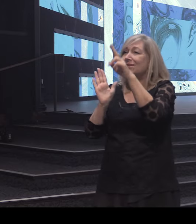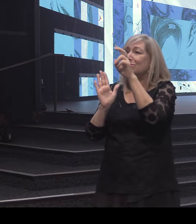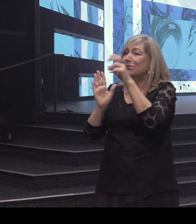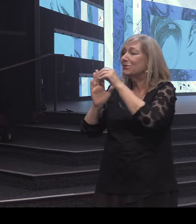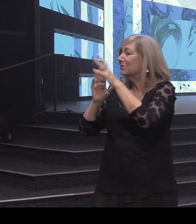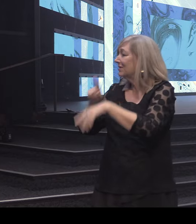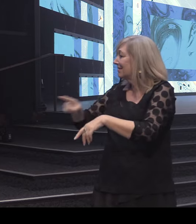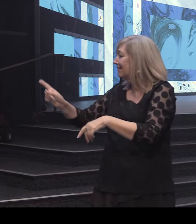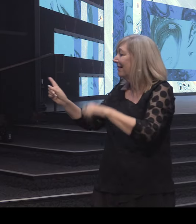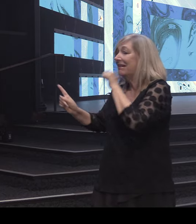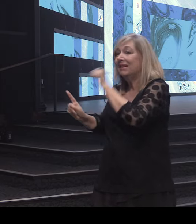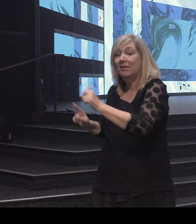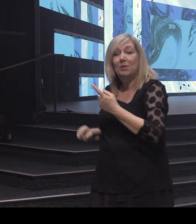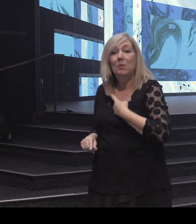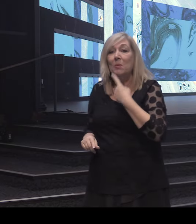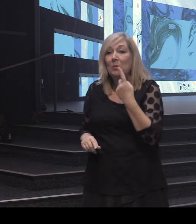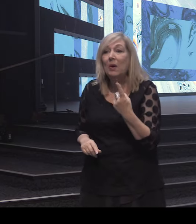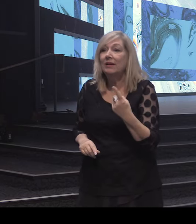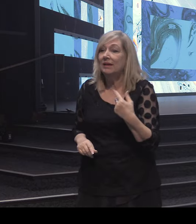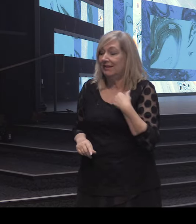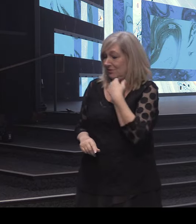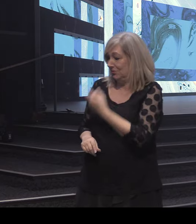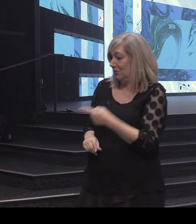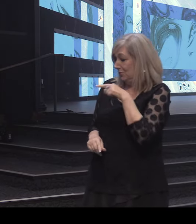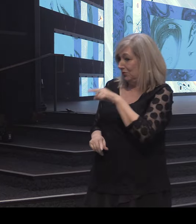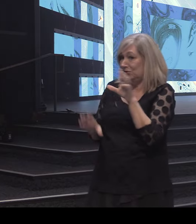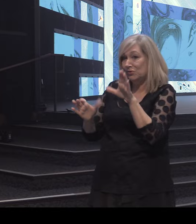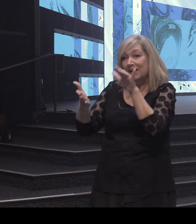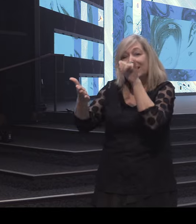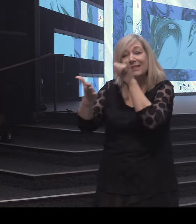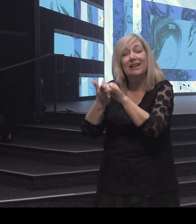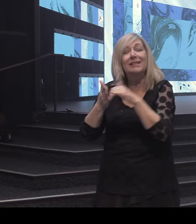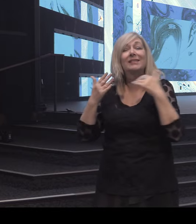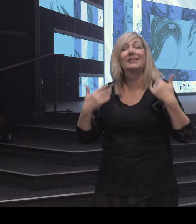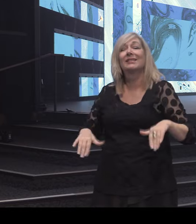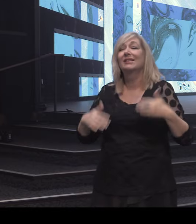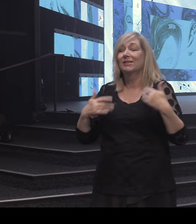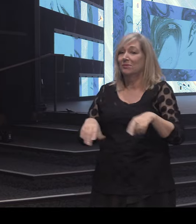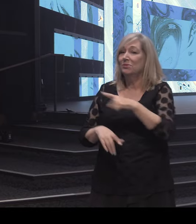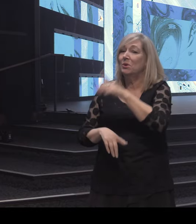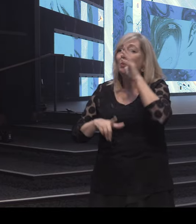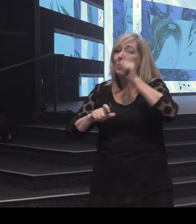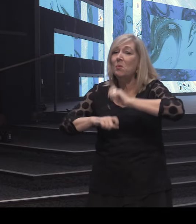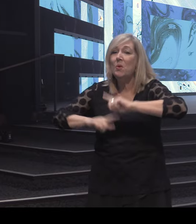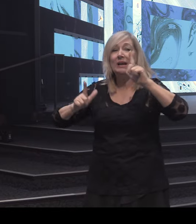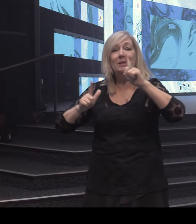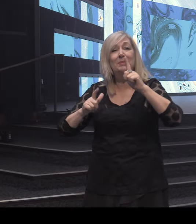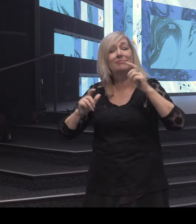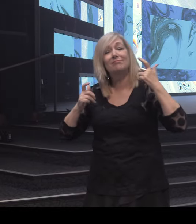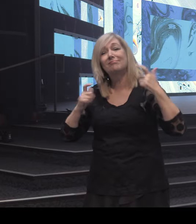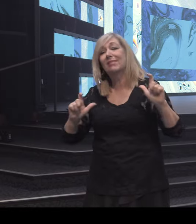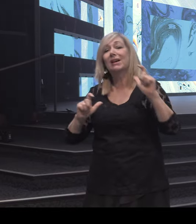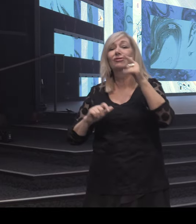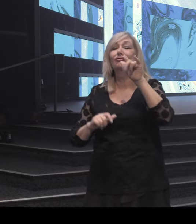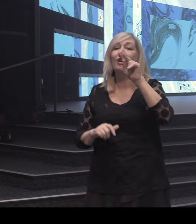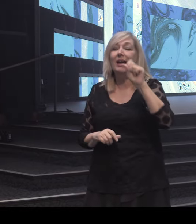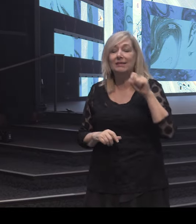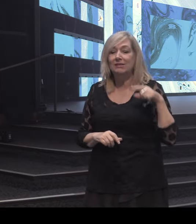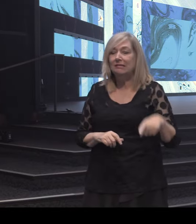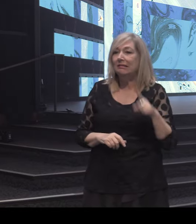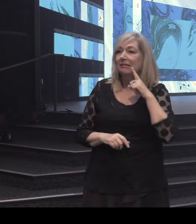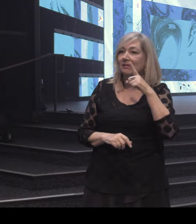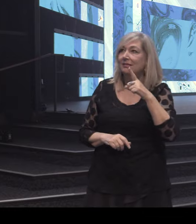do, giants are about to wake up. Rahel comes back to this school and starts wondering, what do I do